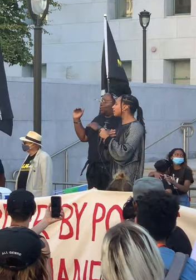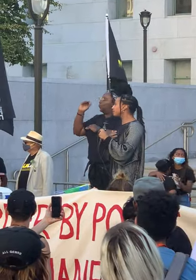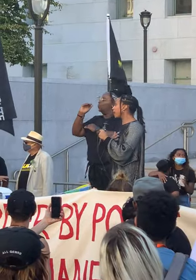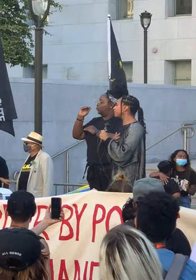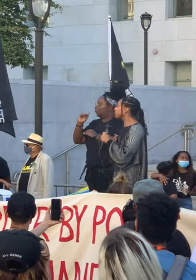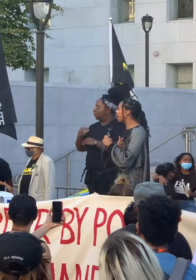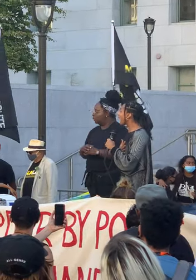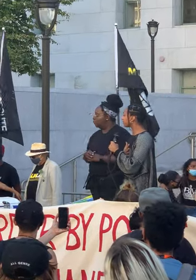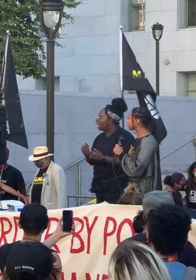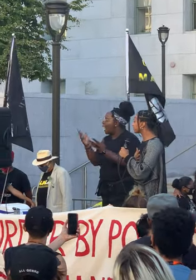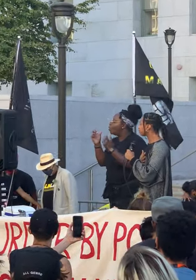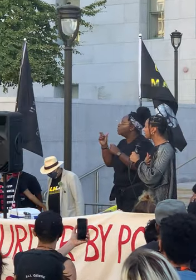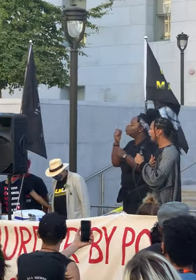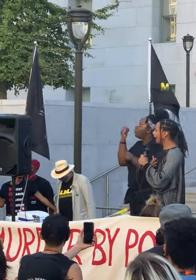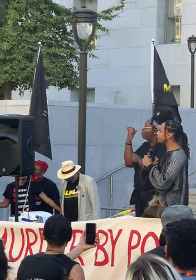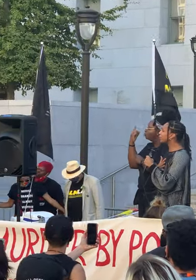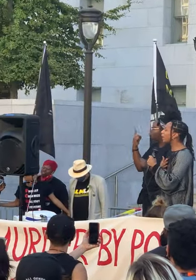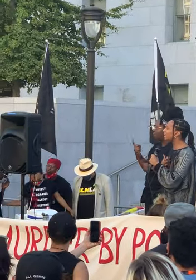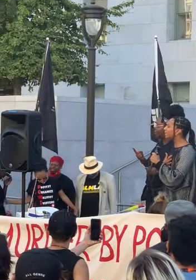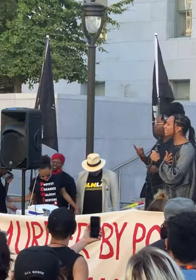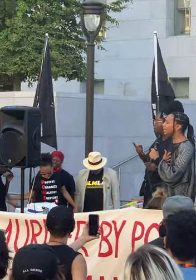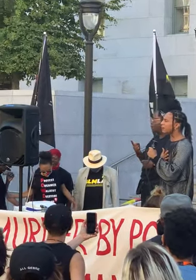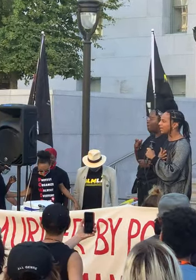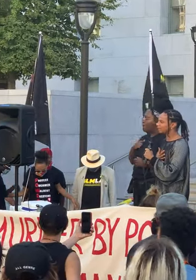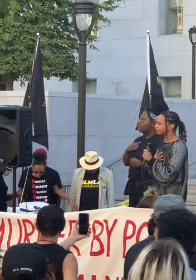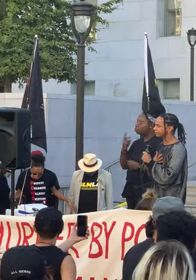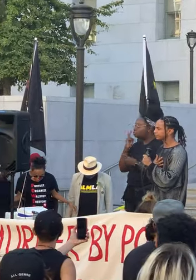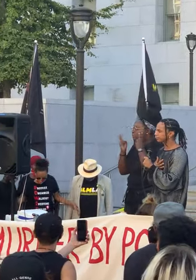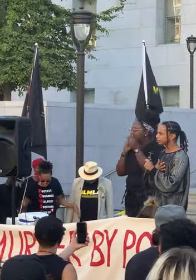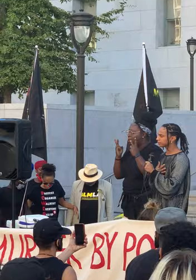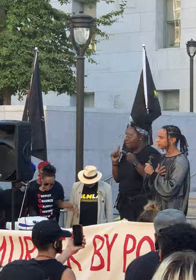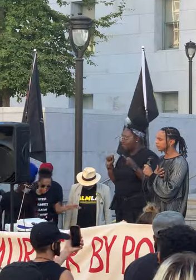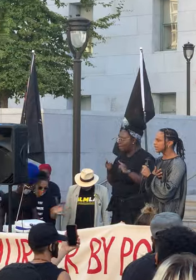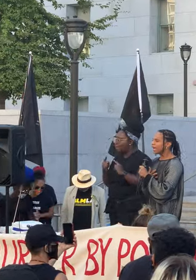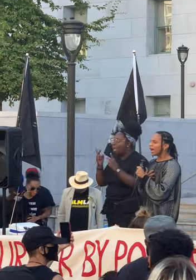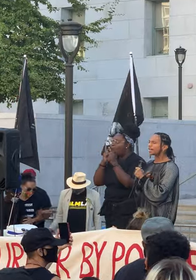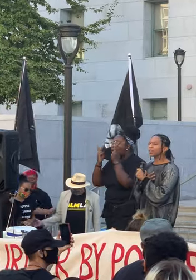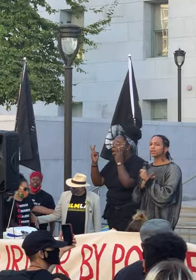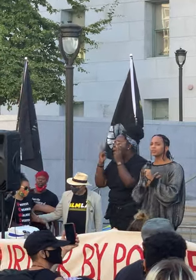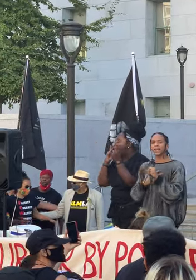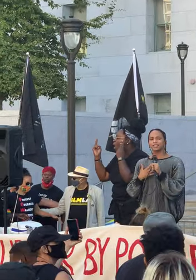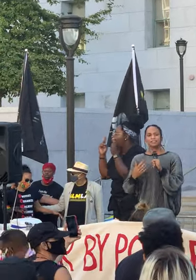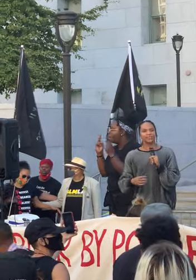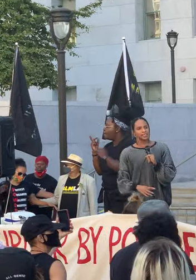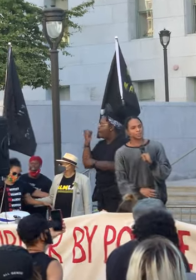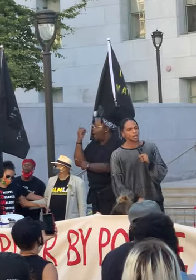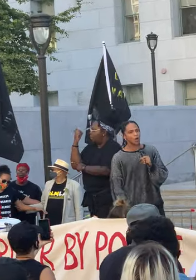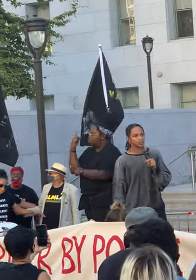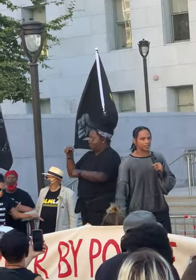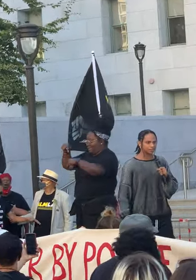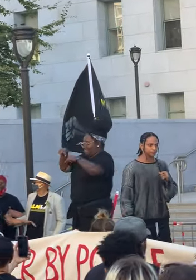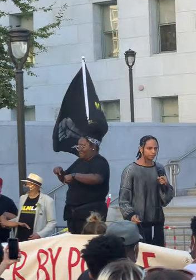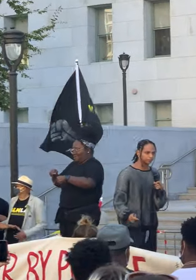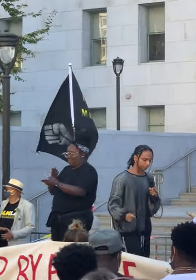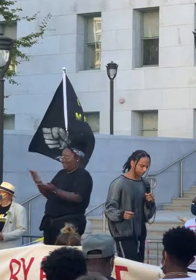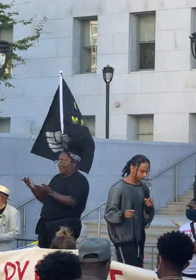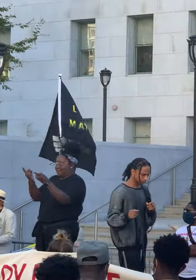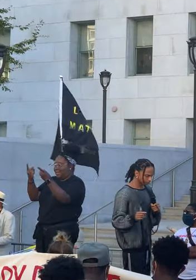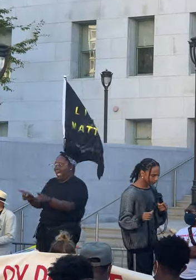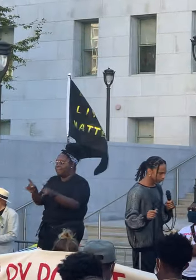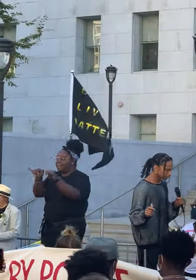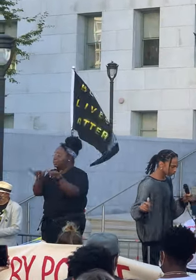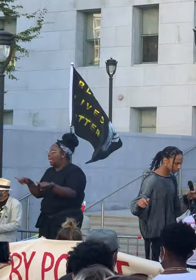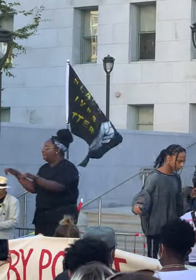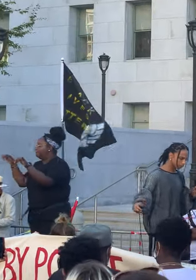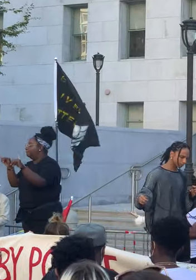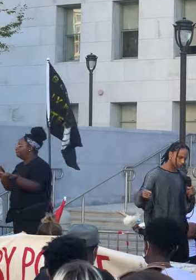I want us to understand and to witness that pain and to understand that these things coexist.